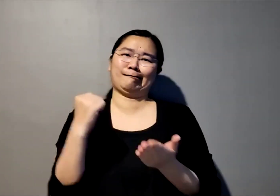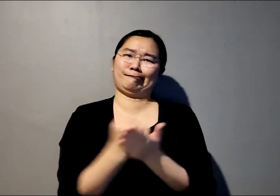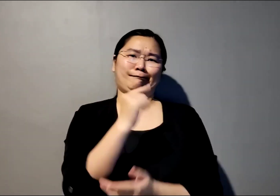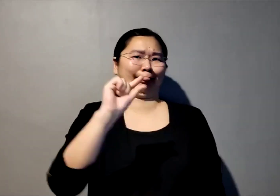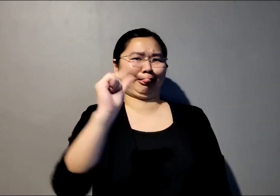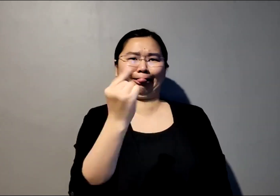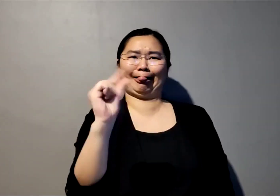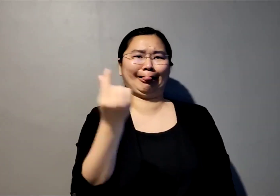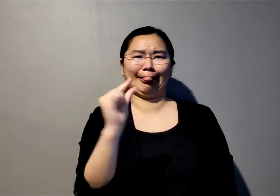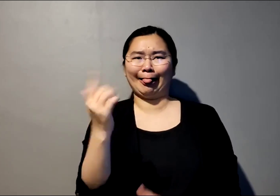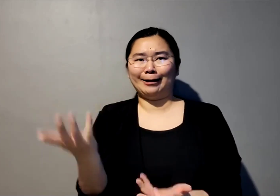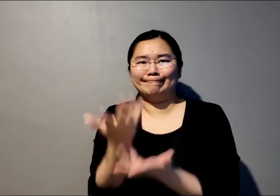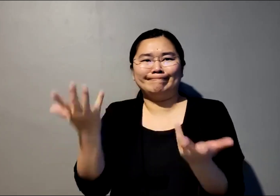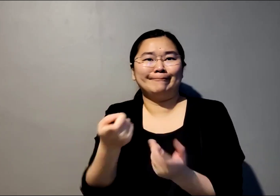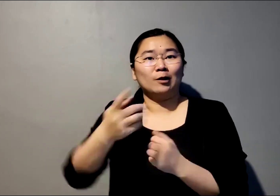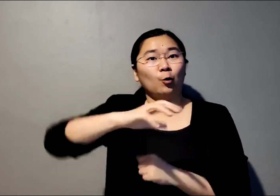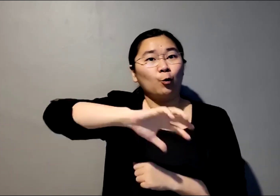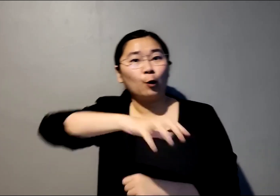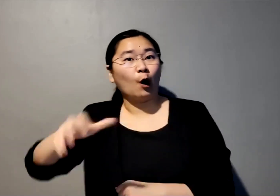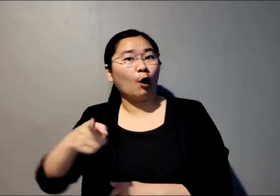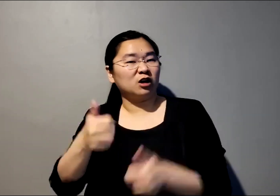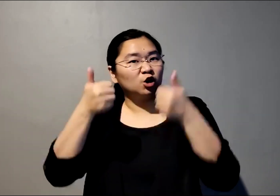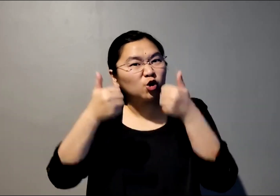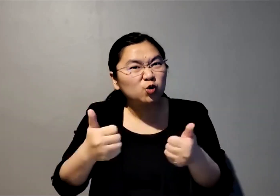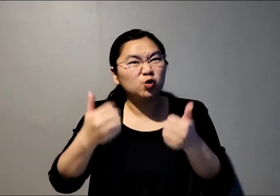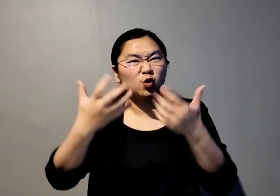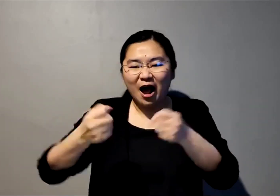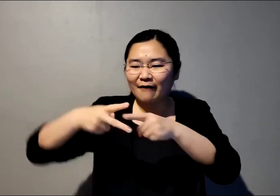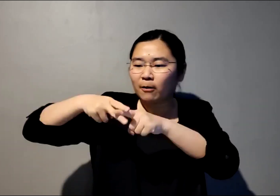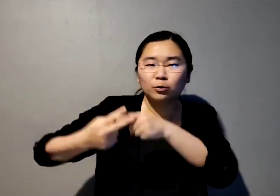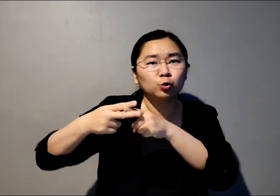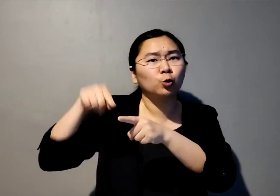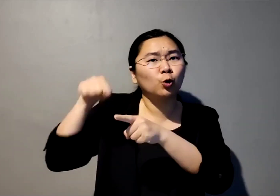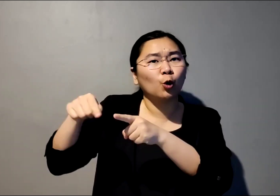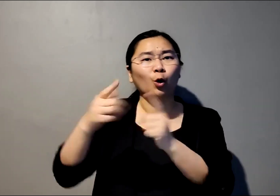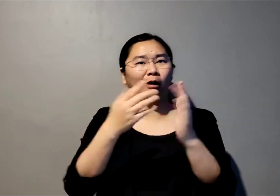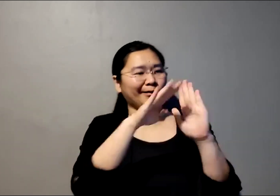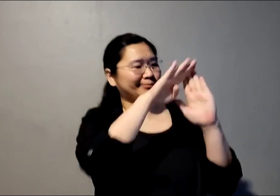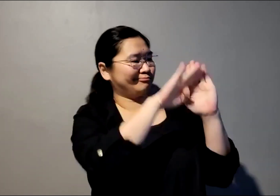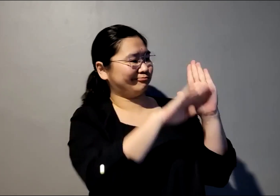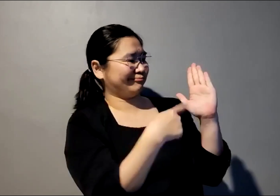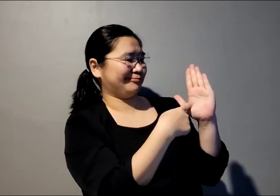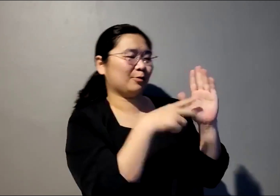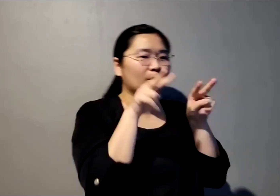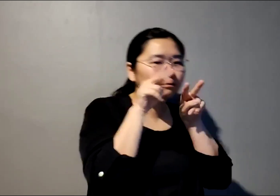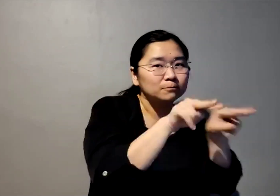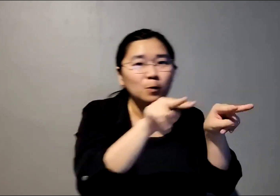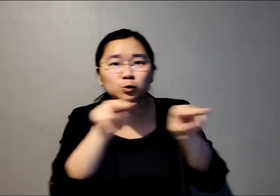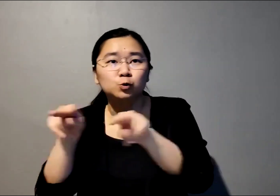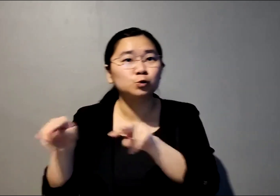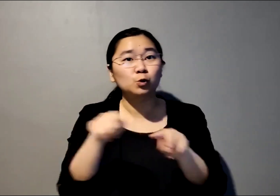the second paragraph of this article, and this is something we insisted to reflect on Amman Berlin